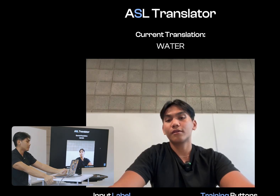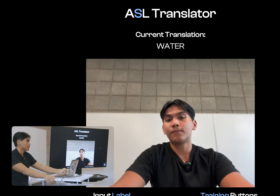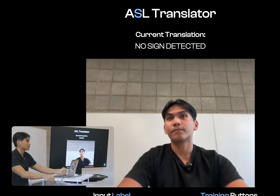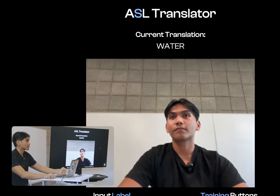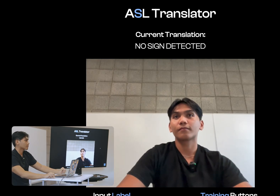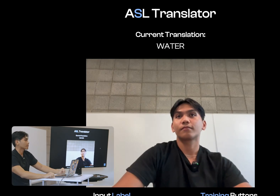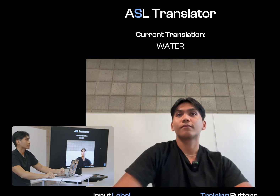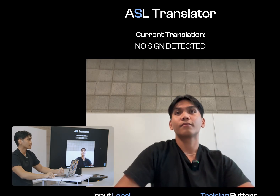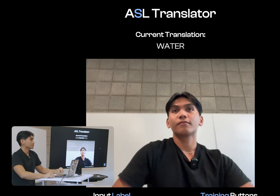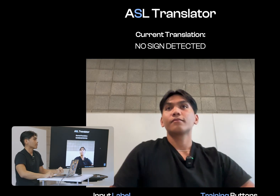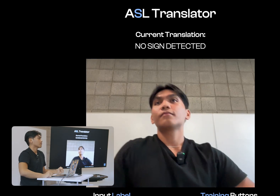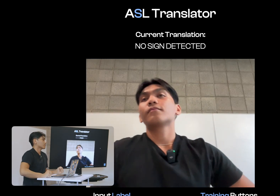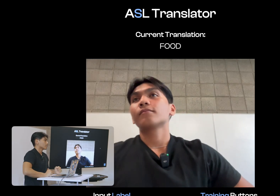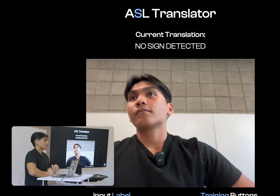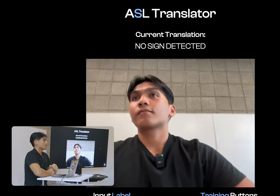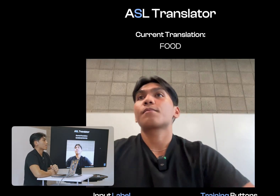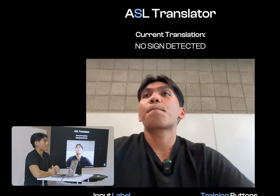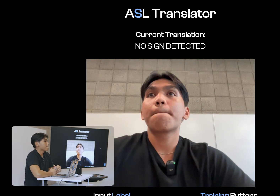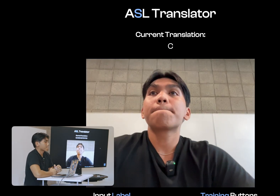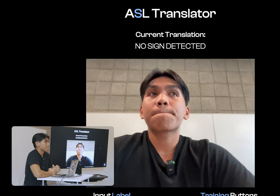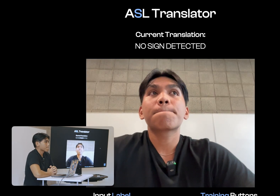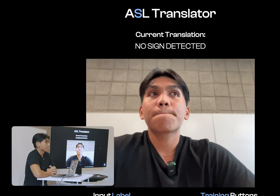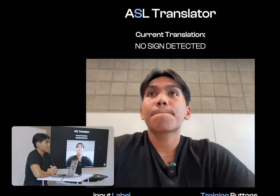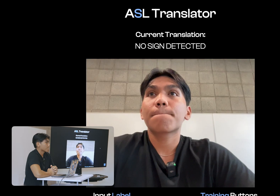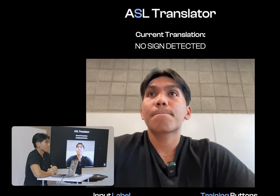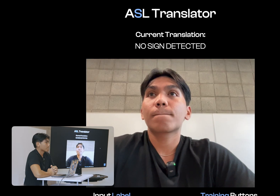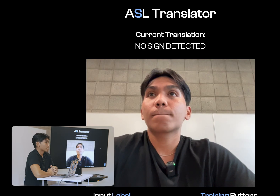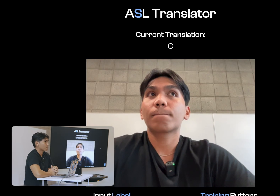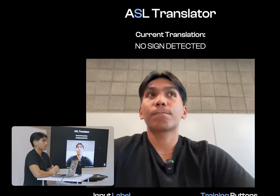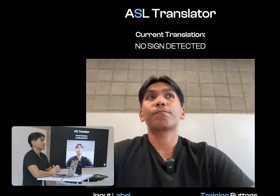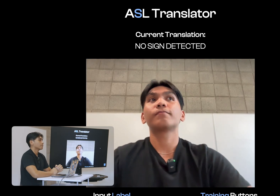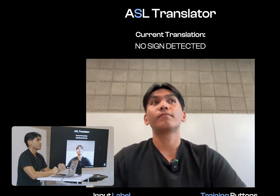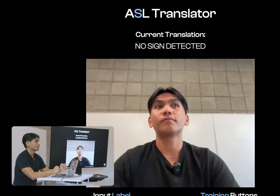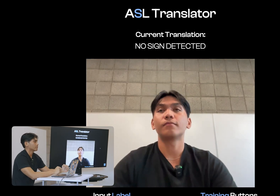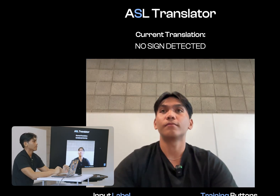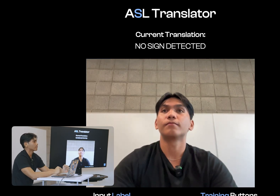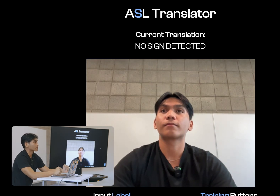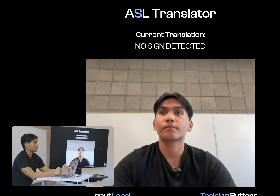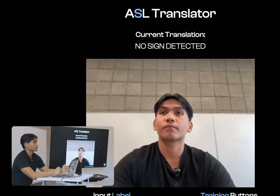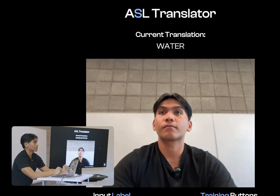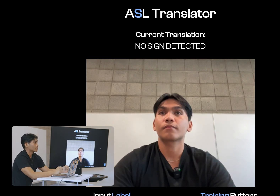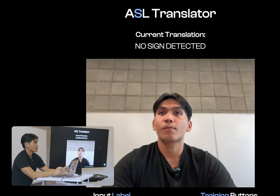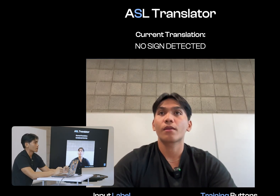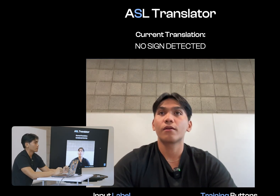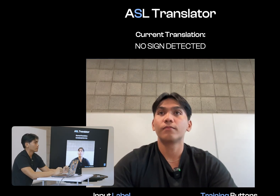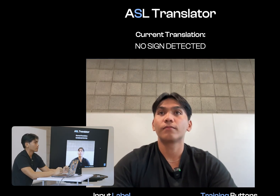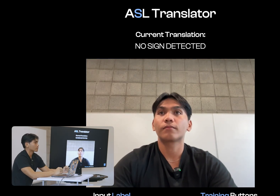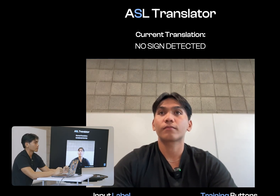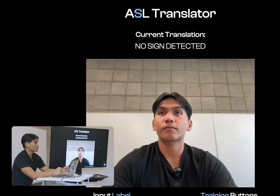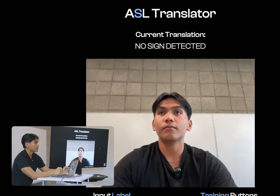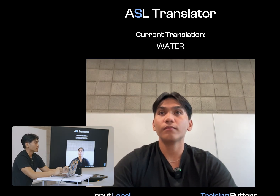that you see that are like tech demos, they're using trained models already with millions of data points. You're training yourself